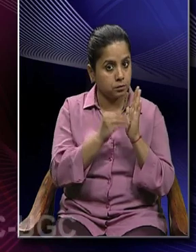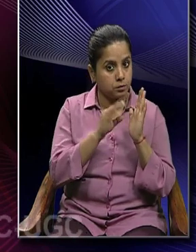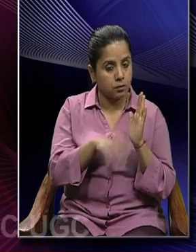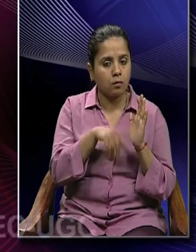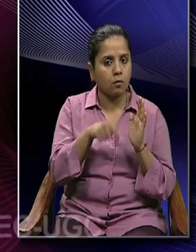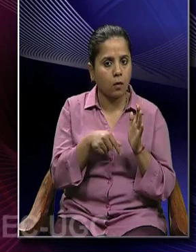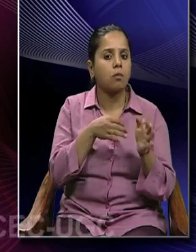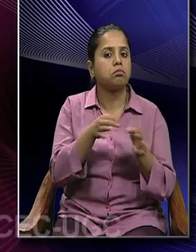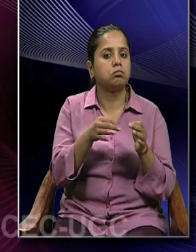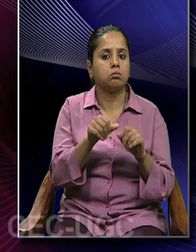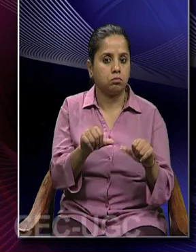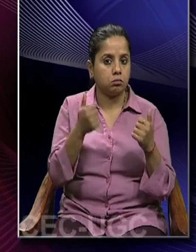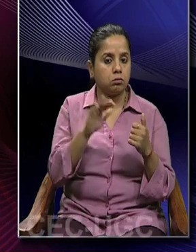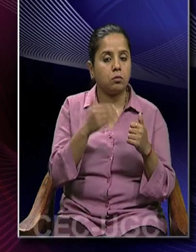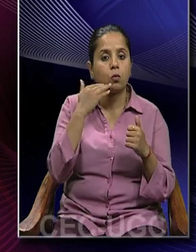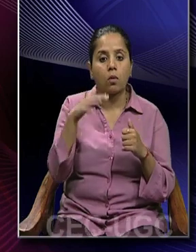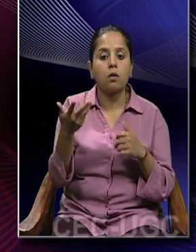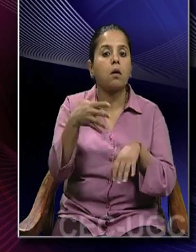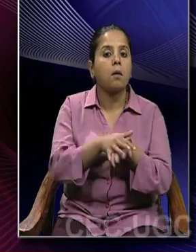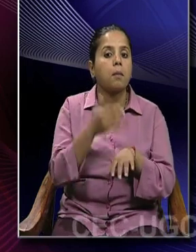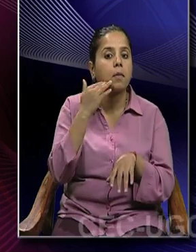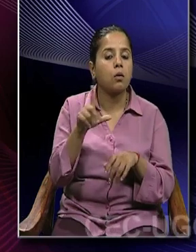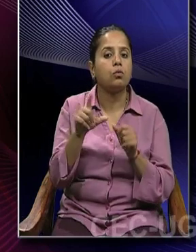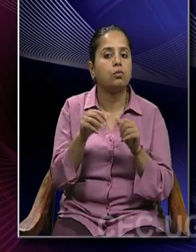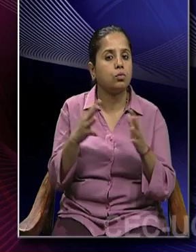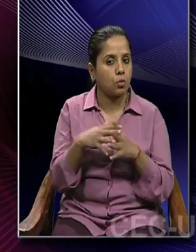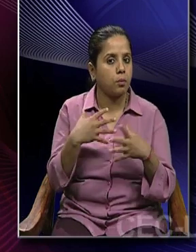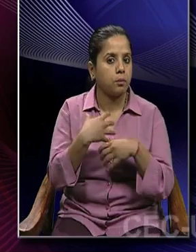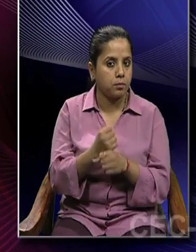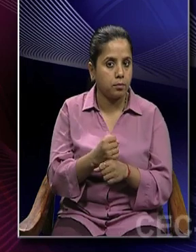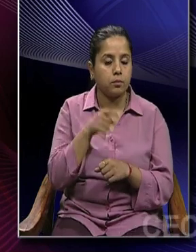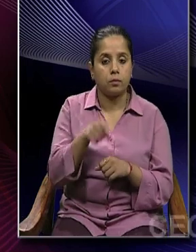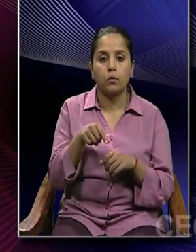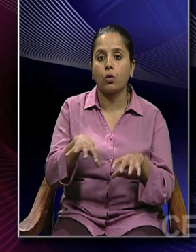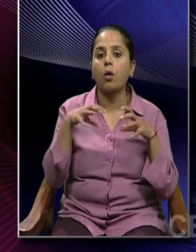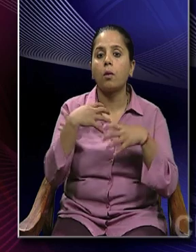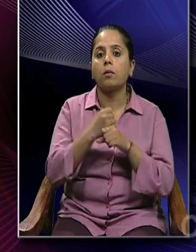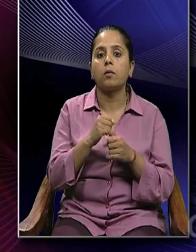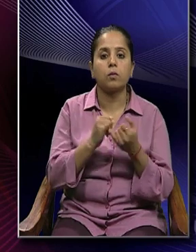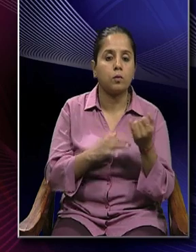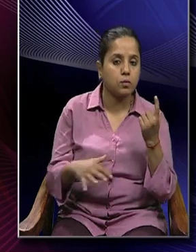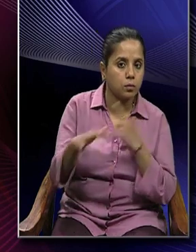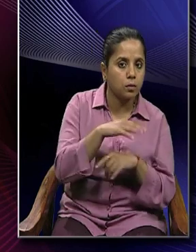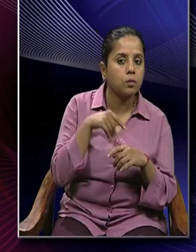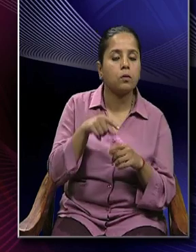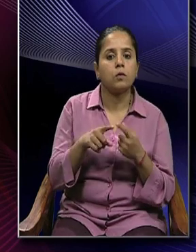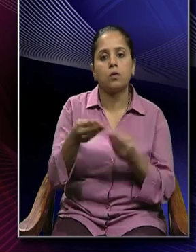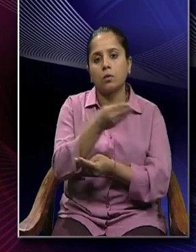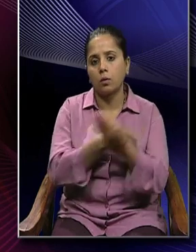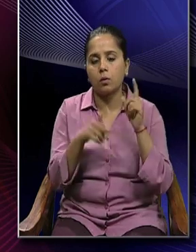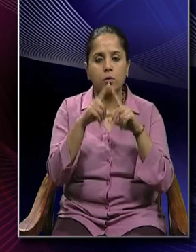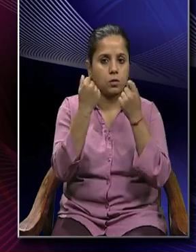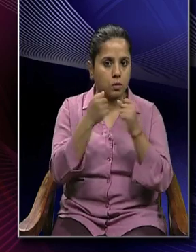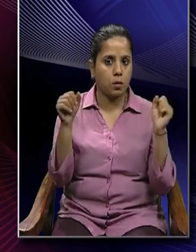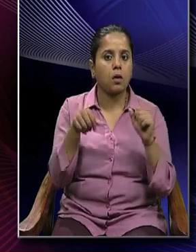justiciable as and when they were incorporated into laws, and they constitute the social and economic democracy as well. In the